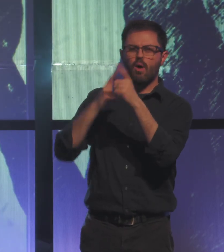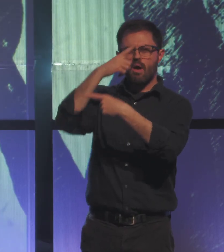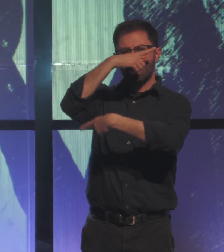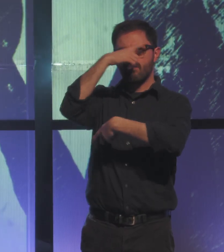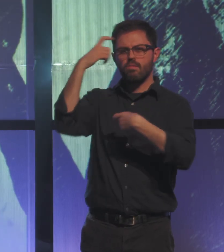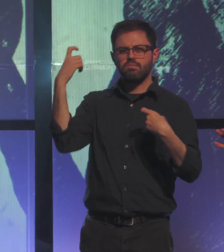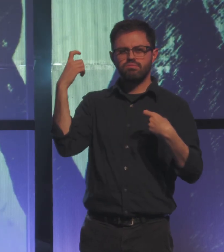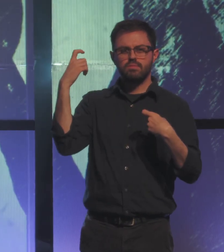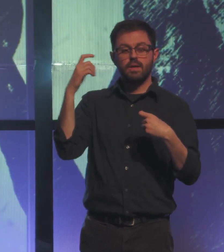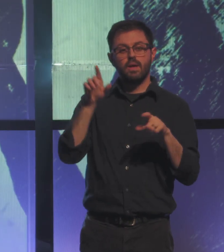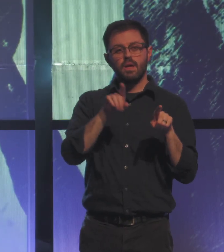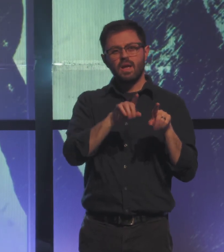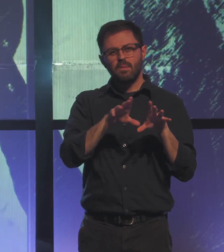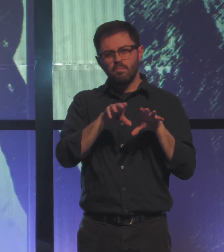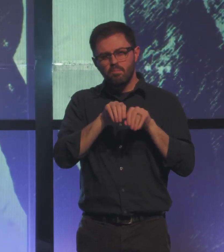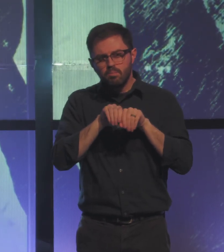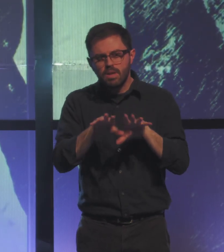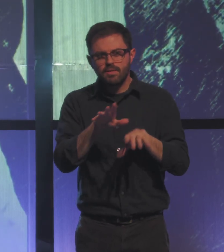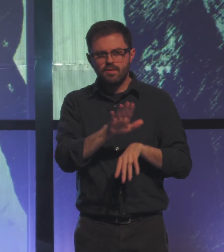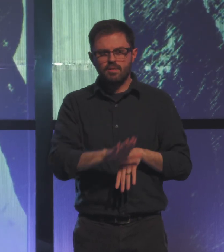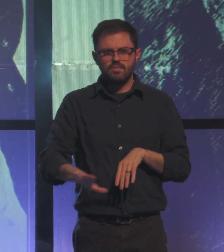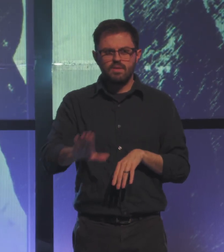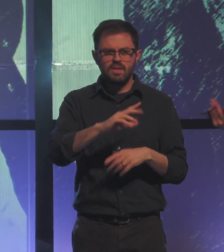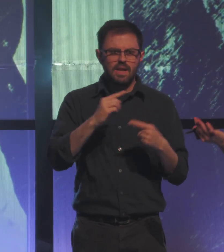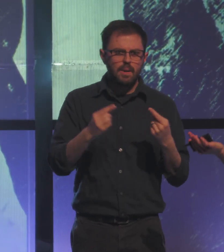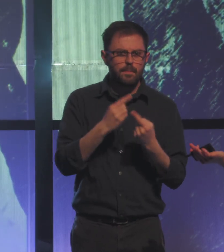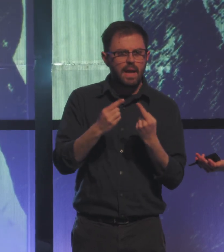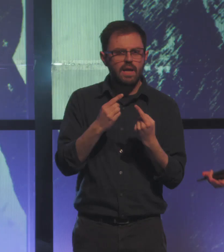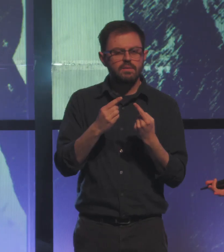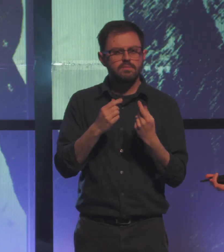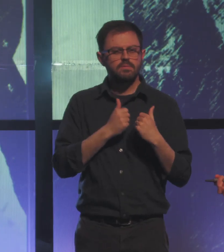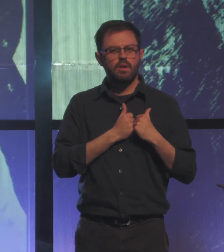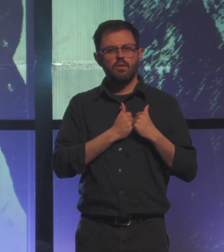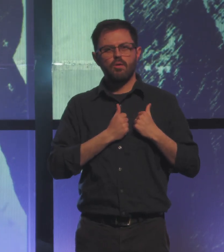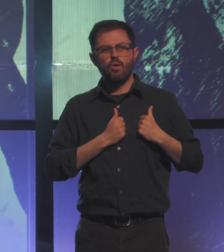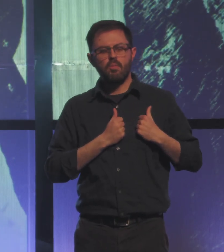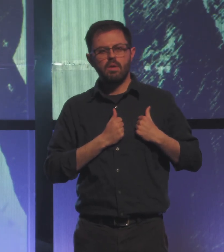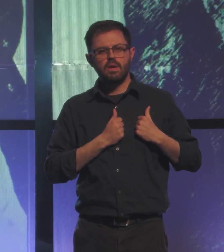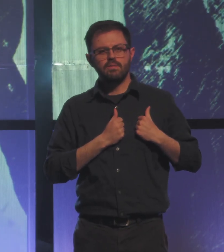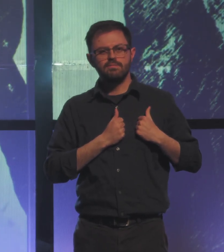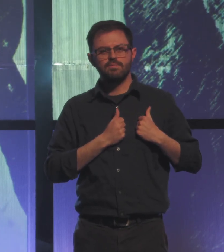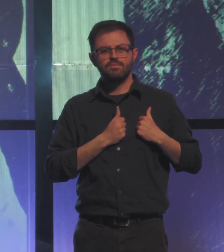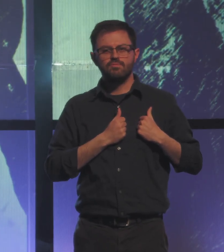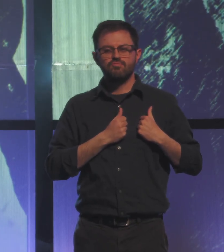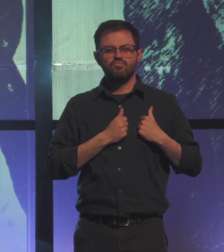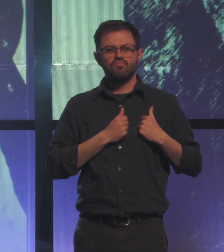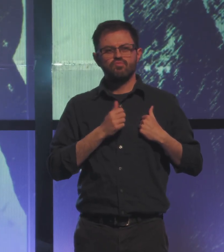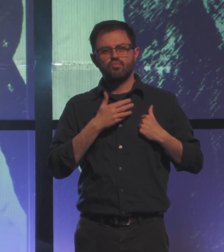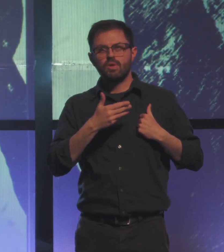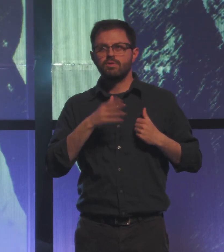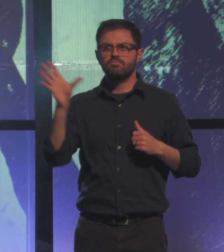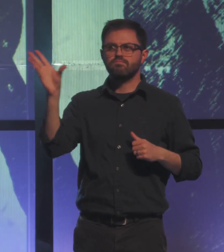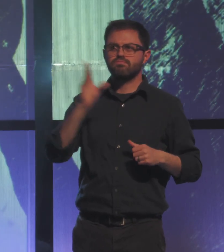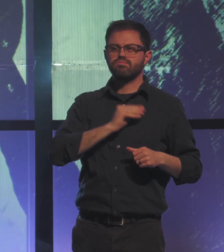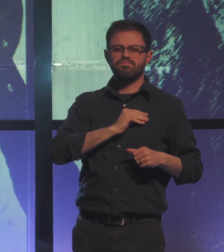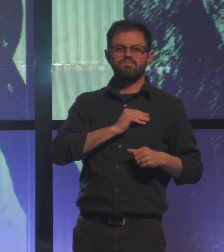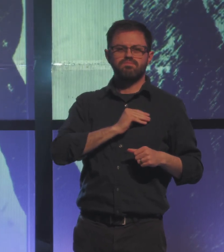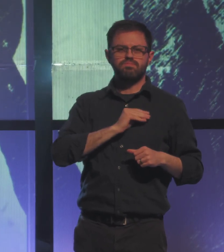are the hurts that are not hidden, open to the healing touch of God.